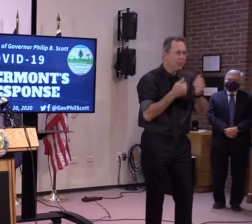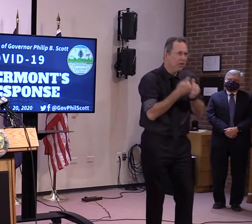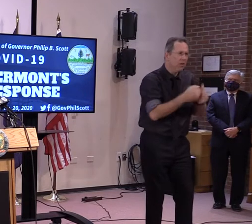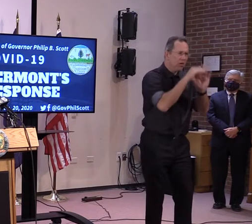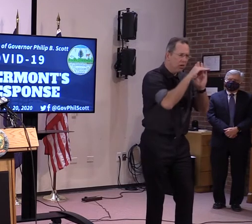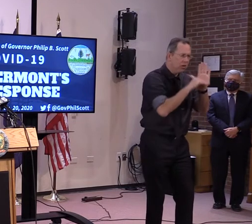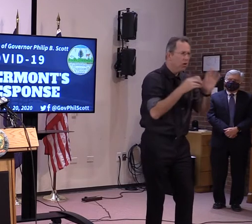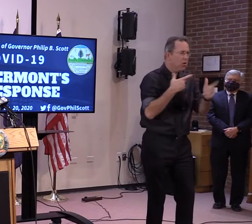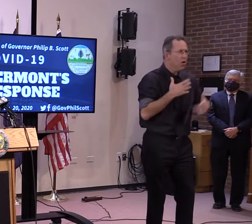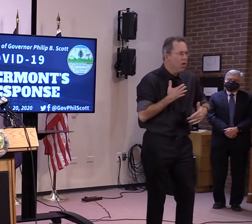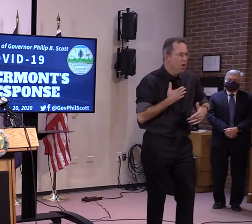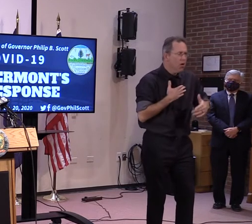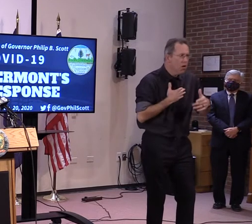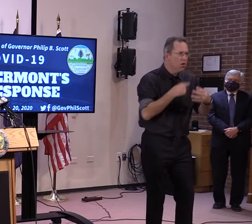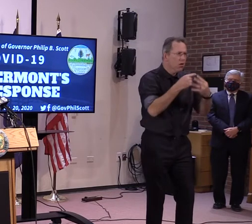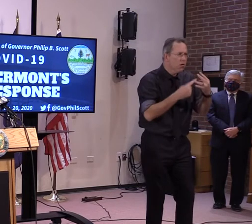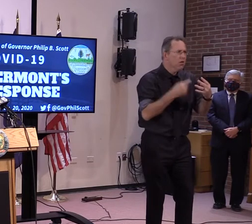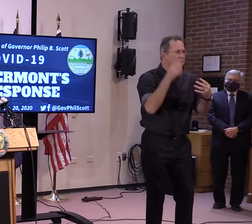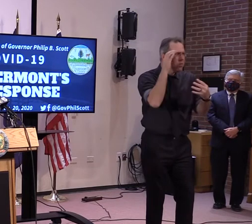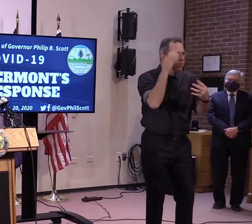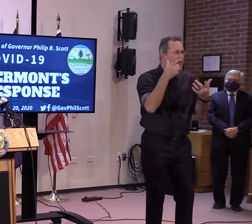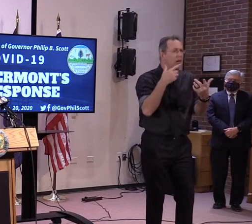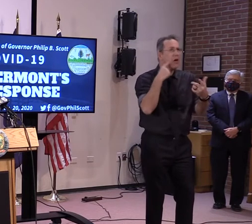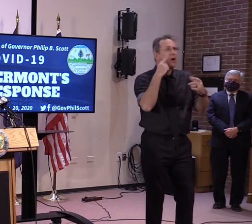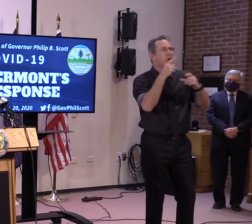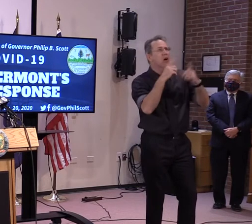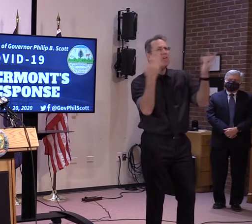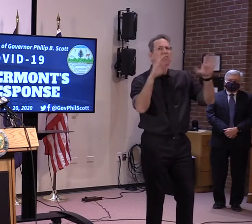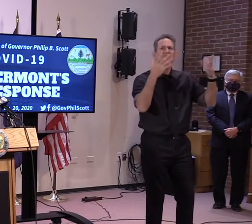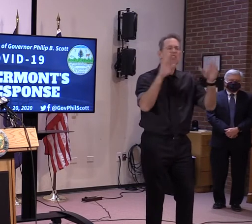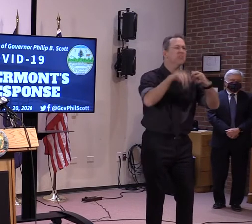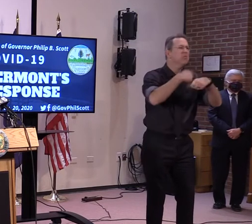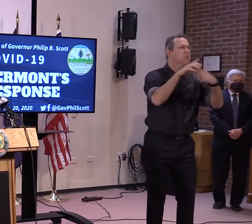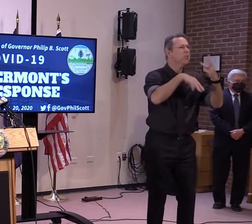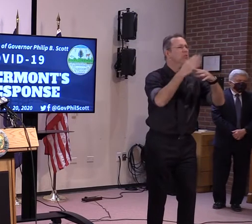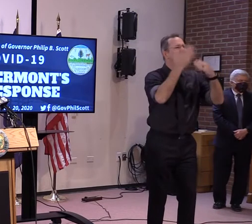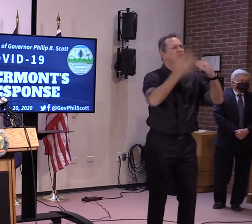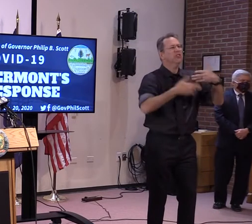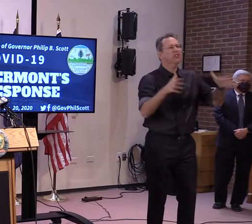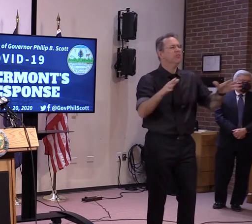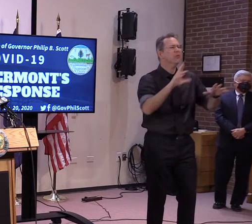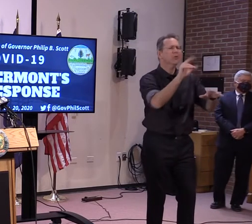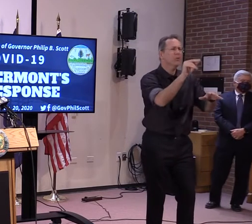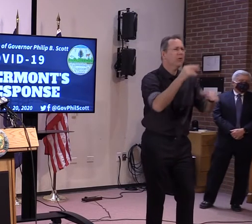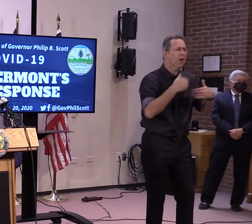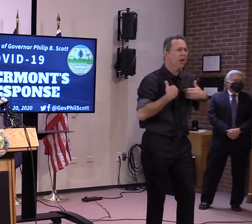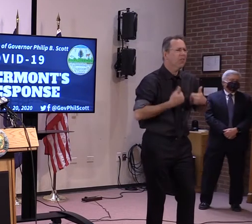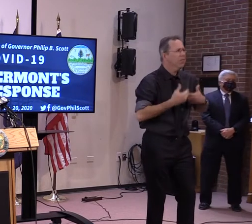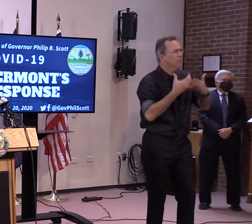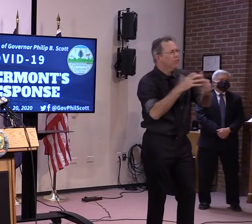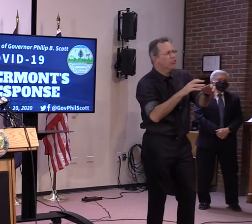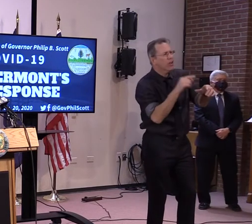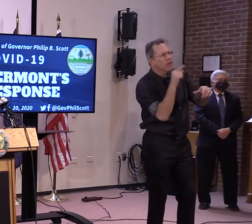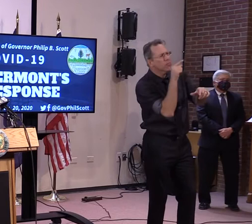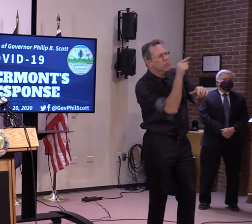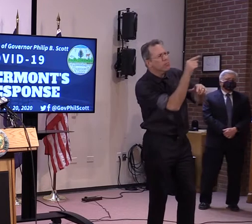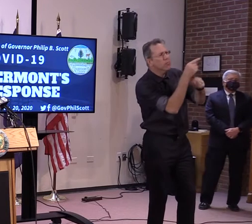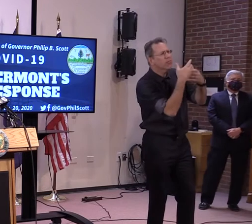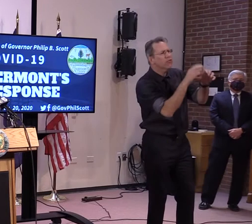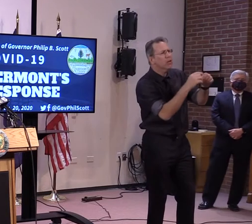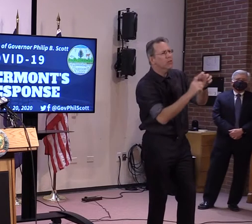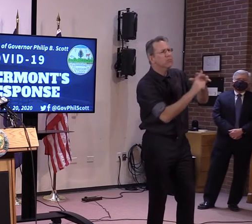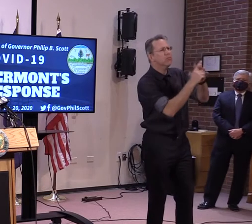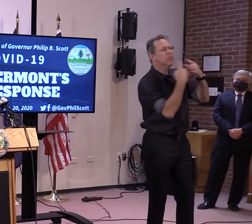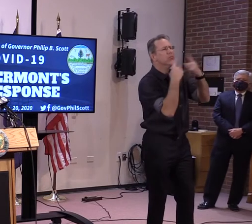at the end of this tunnel. But we need to get to that light with all our friends and family there with us so we can